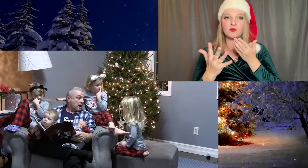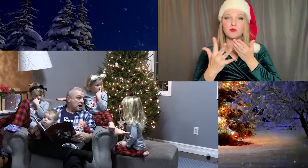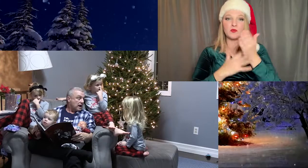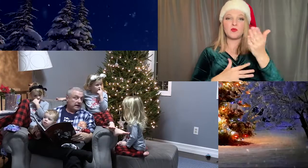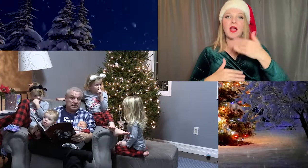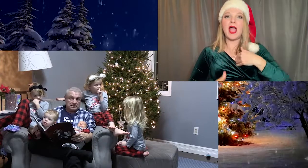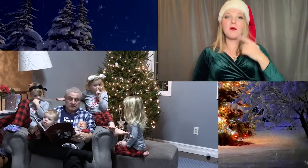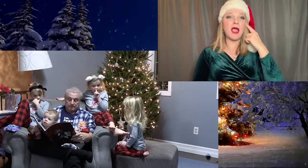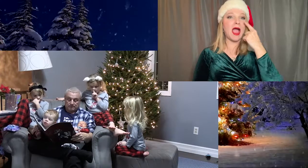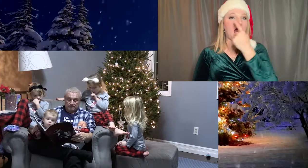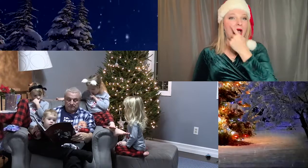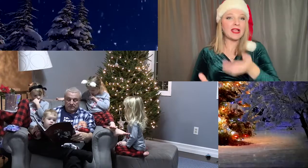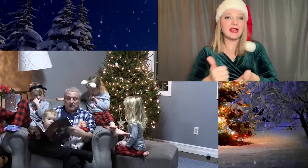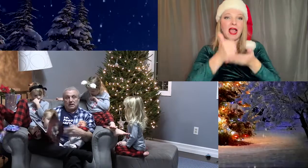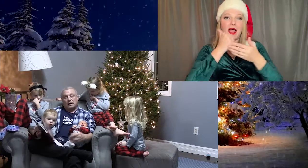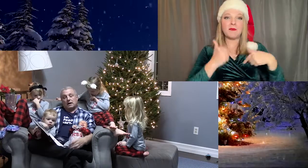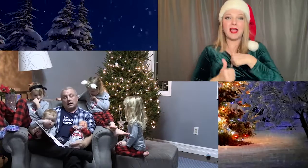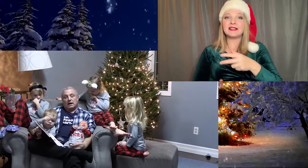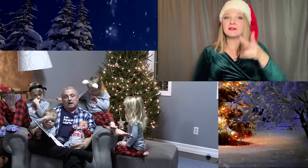our eyes.